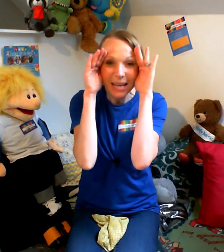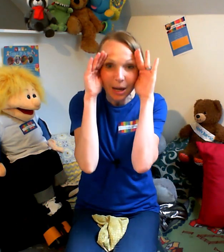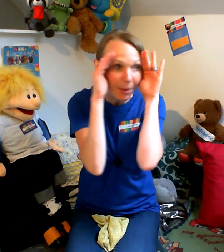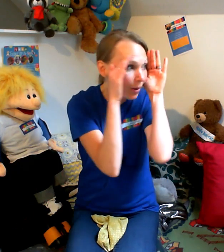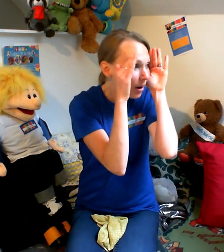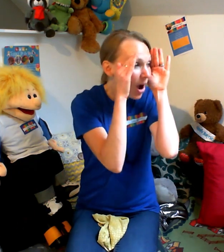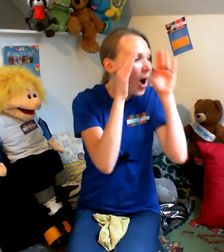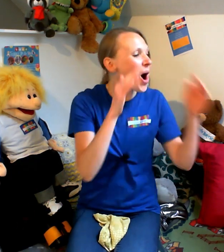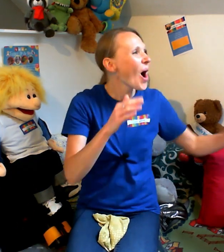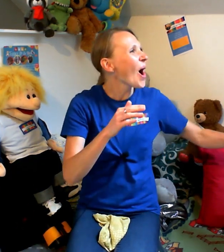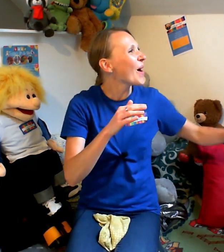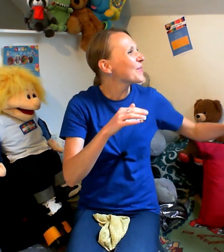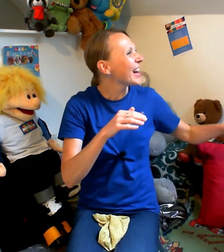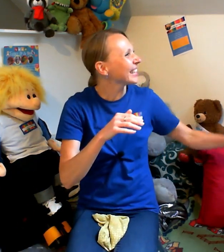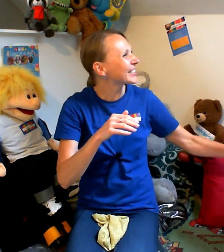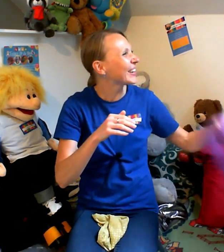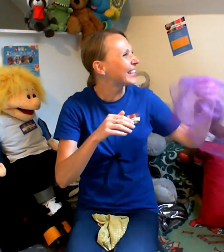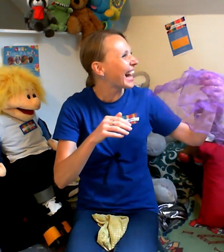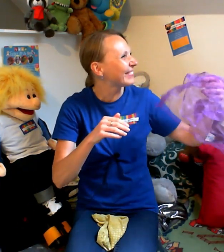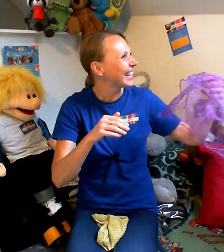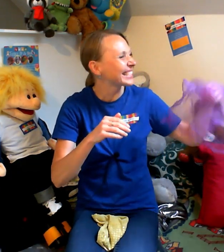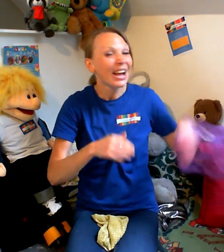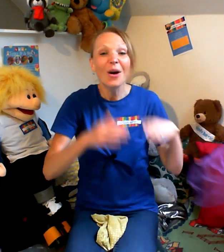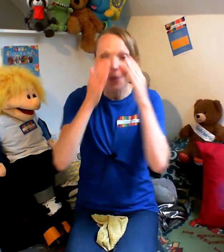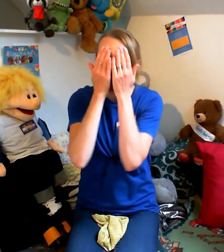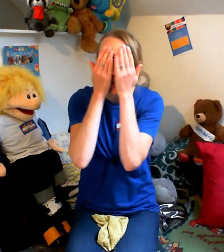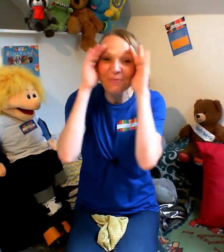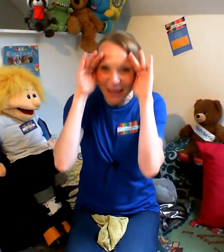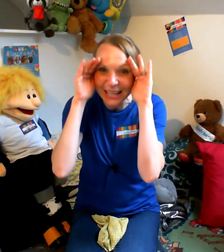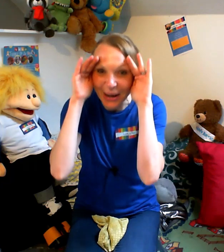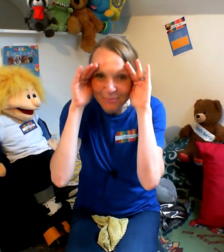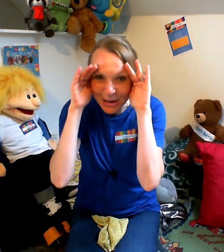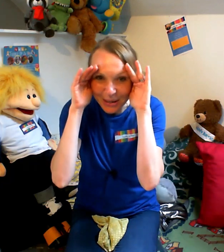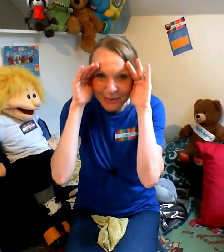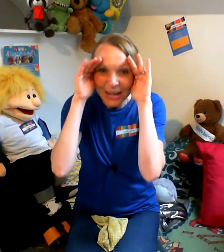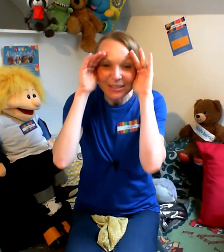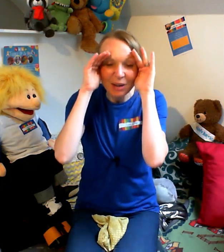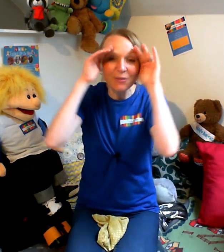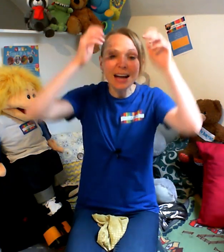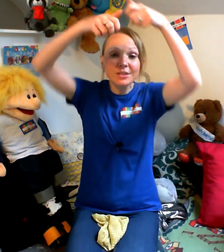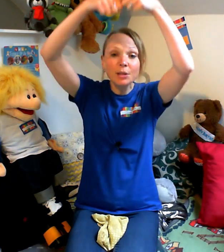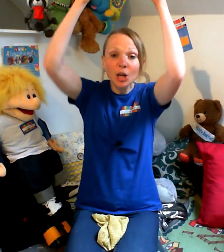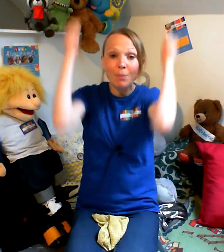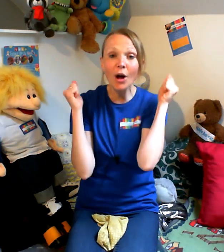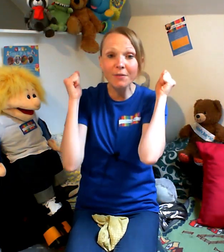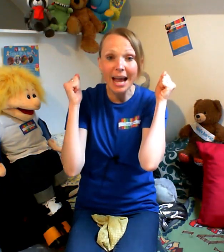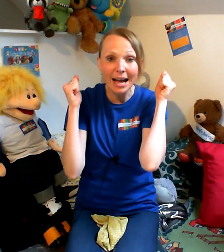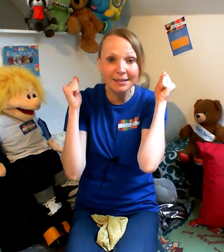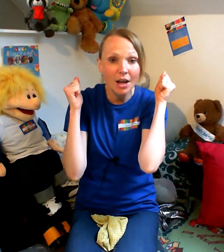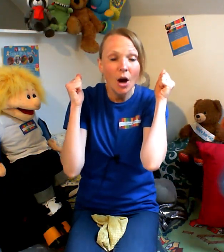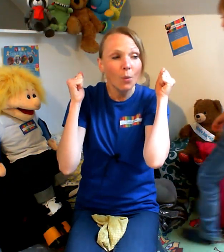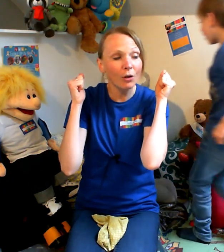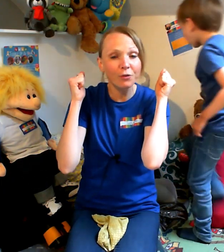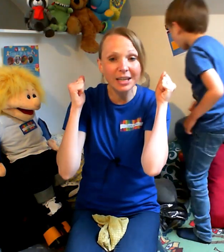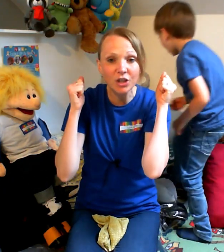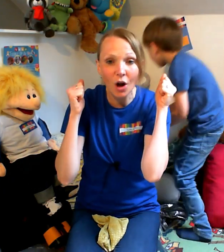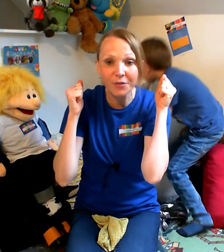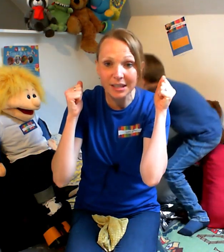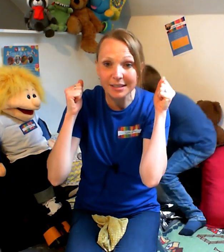peekaboo? Oh, well done, Harris. We'll do peekaboo. So find something you can put over your head. We'll finish off this session